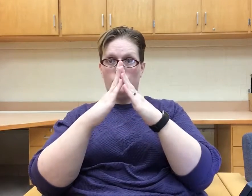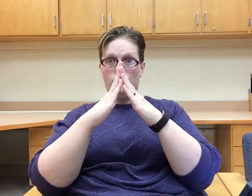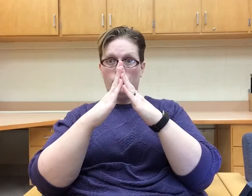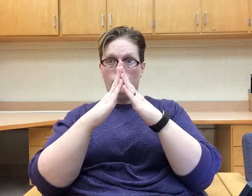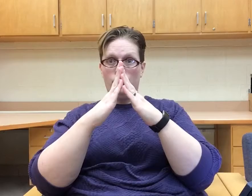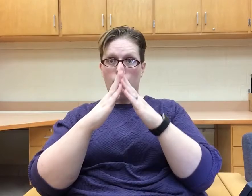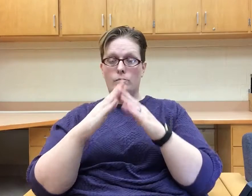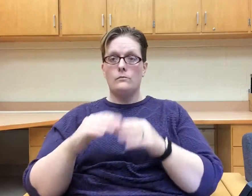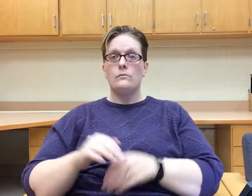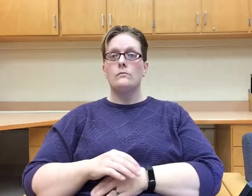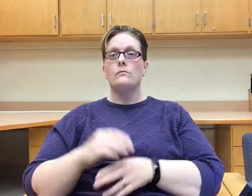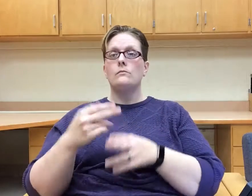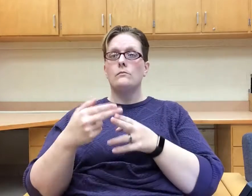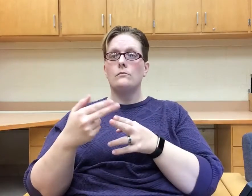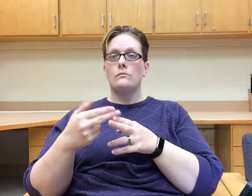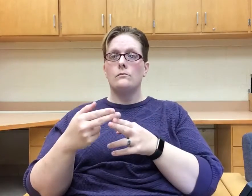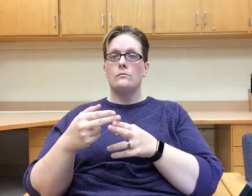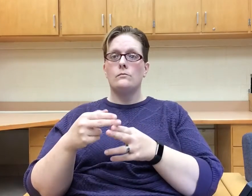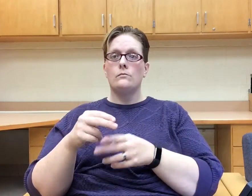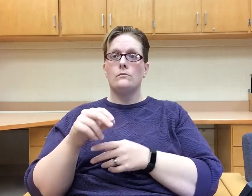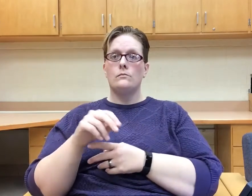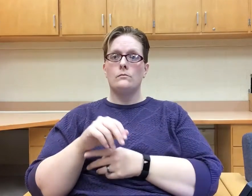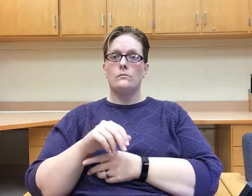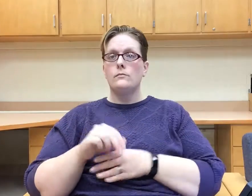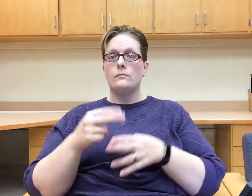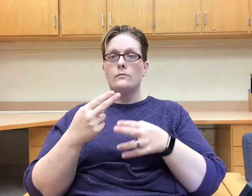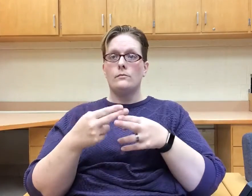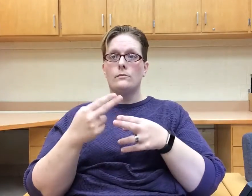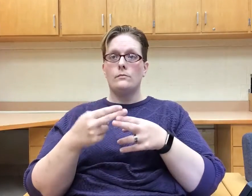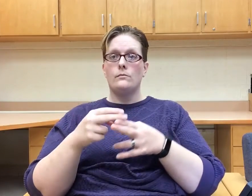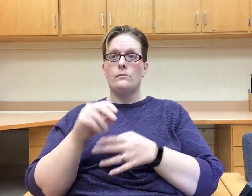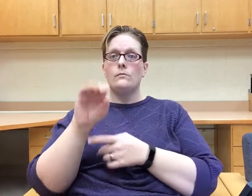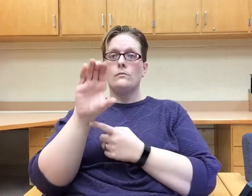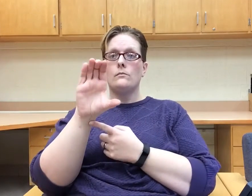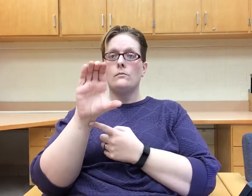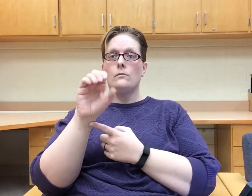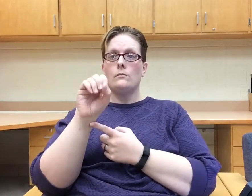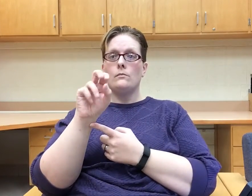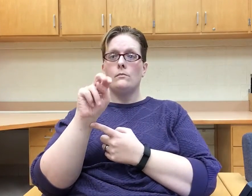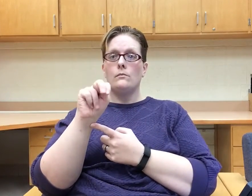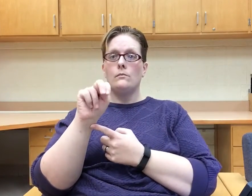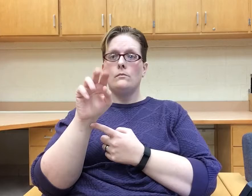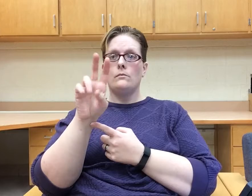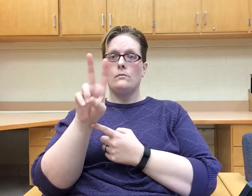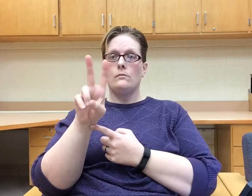When they come together to form a mountain peak, it's called